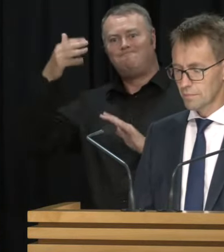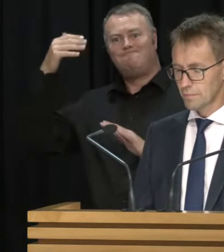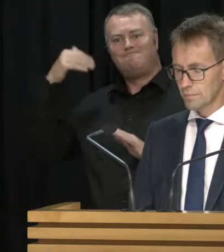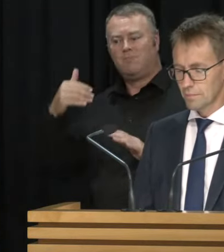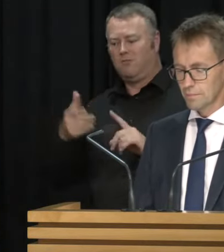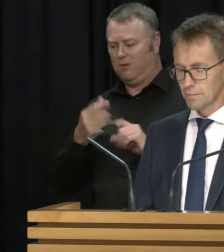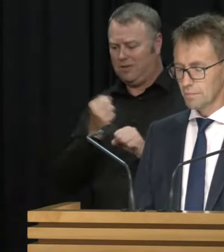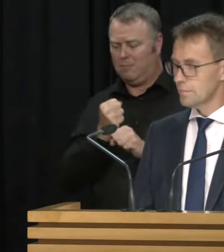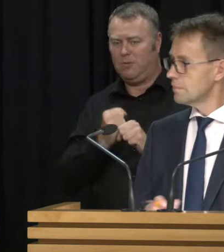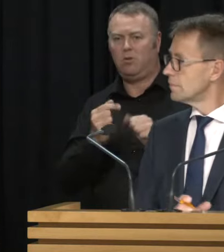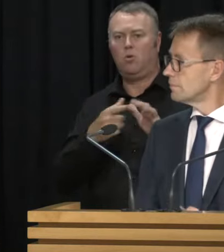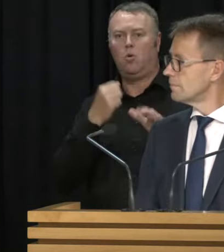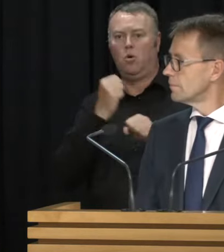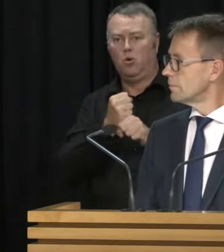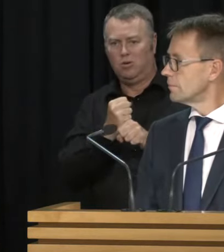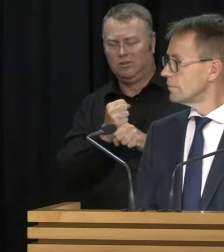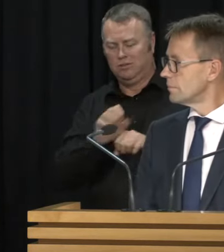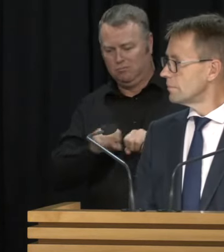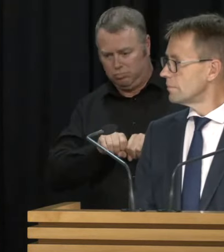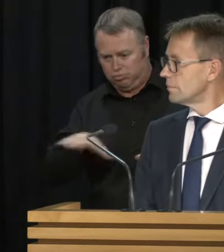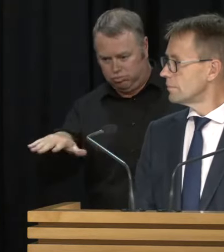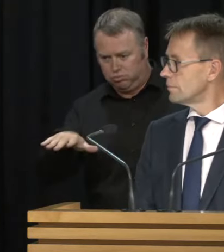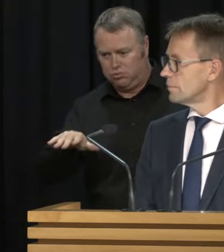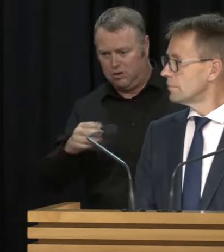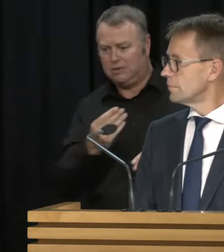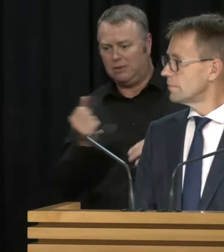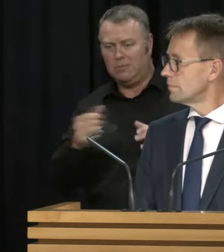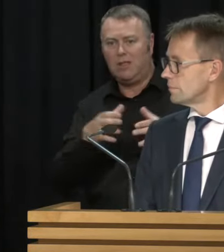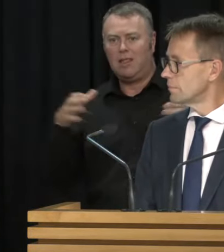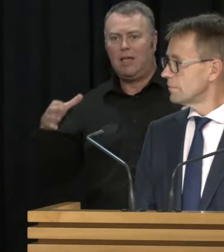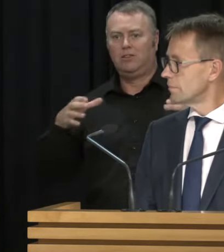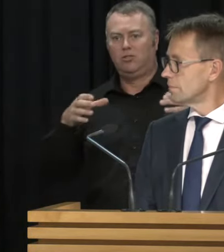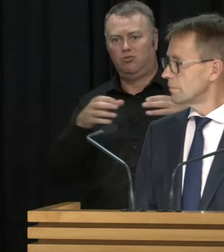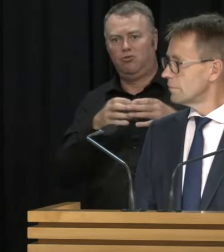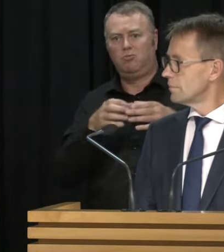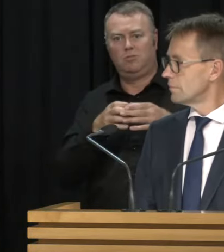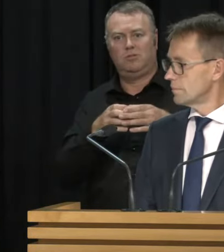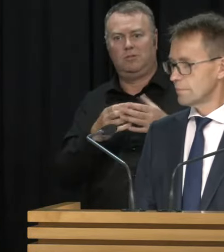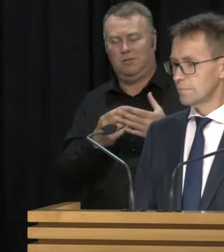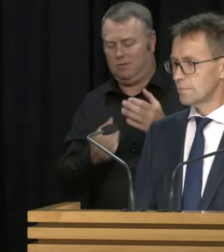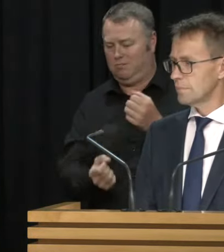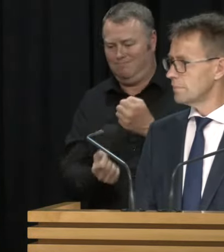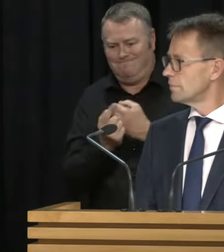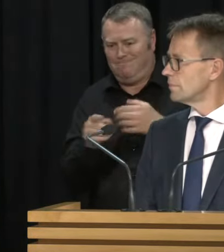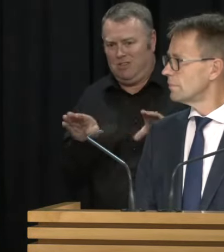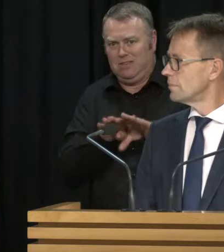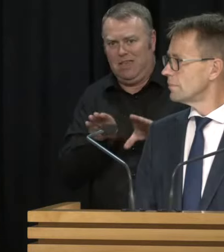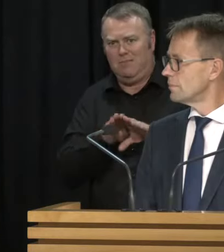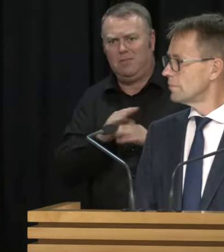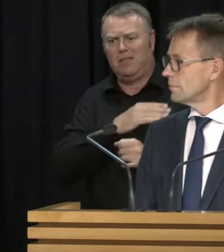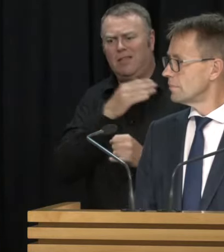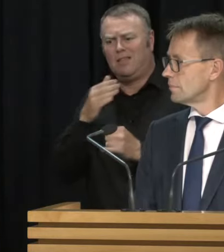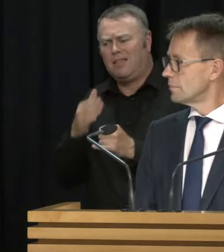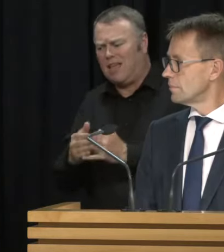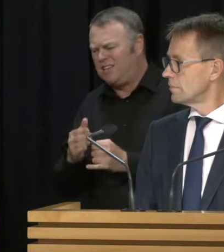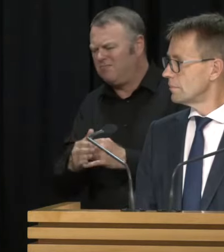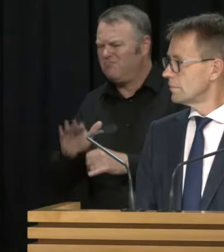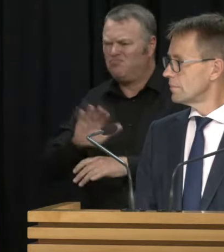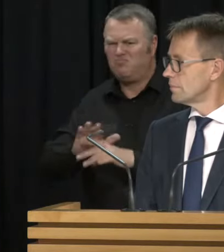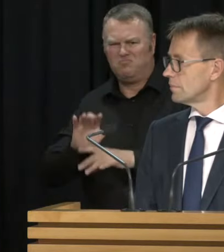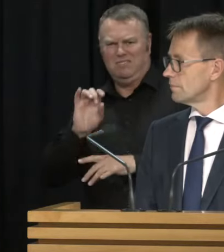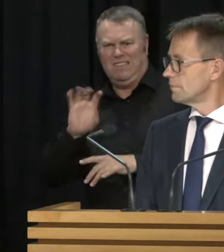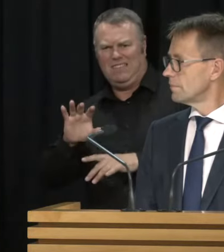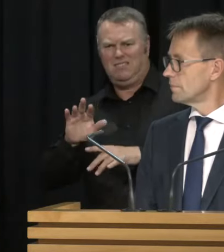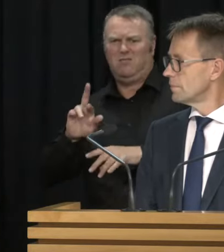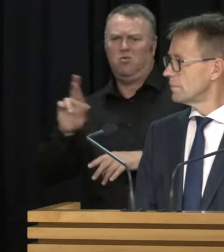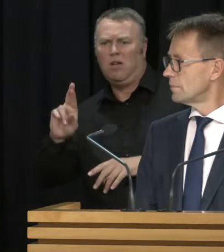larger groups, and we had dealt with them with some of the church groups, it was often that last sort of dozen or so people, in every case, no matter how much resource you put into